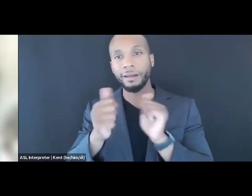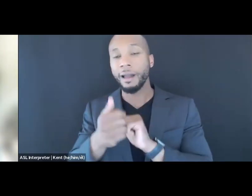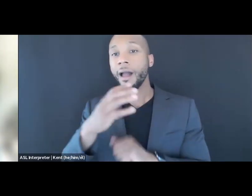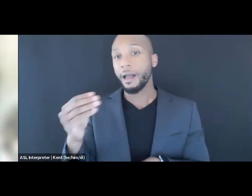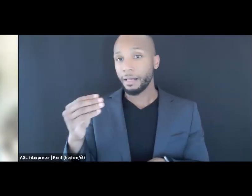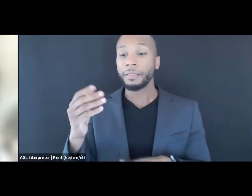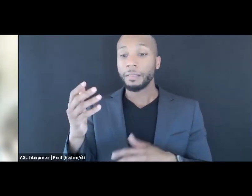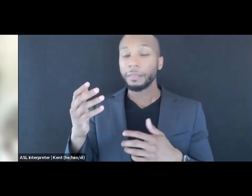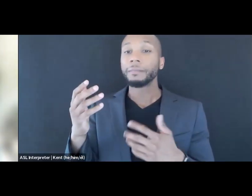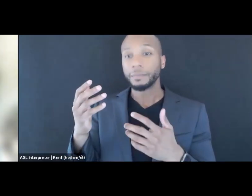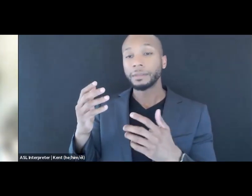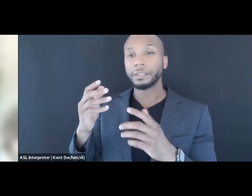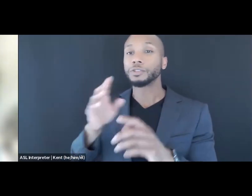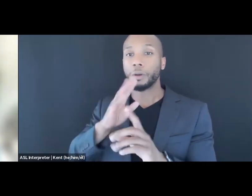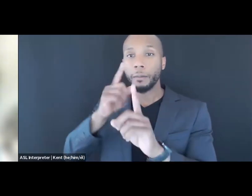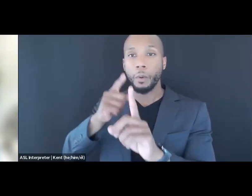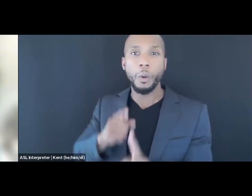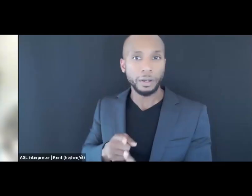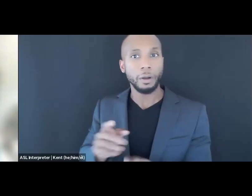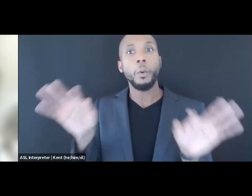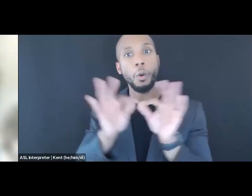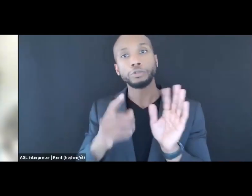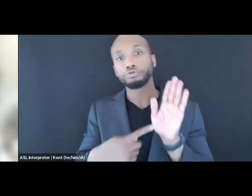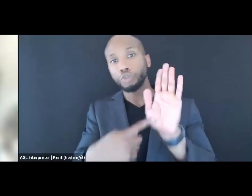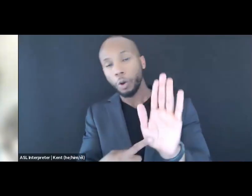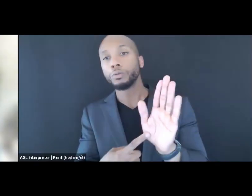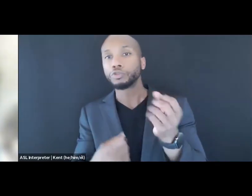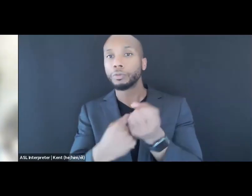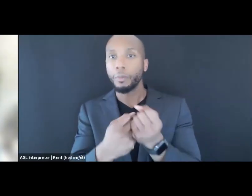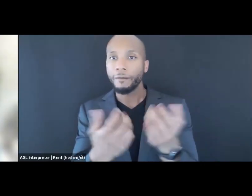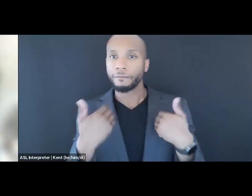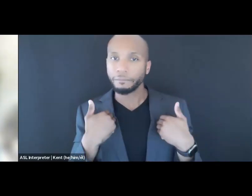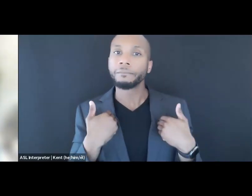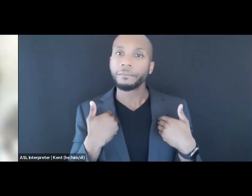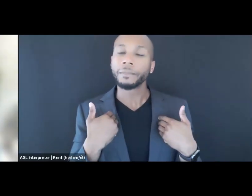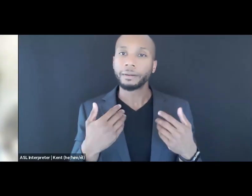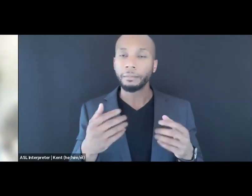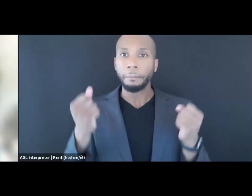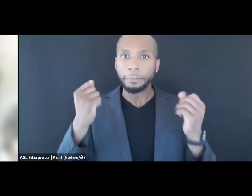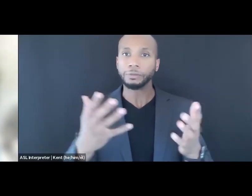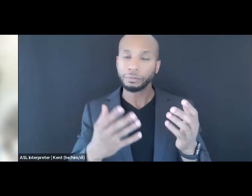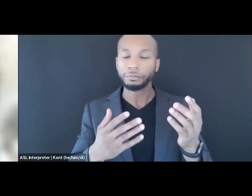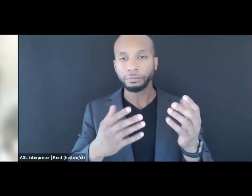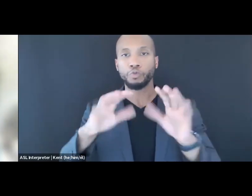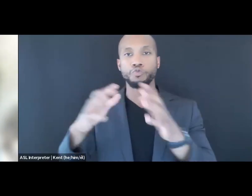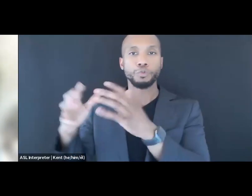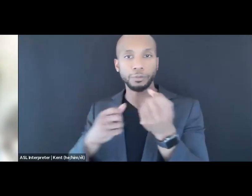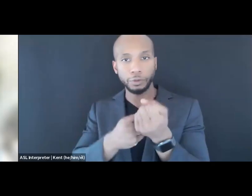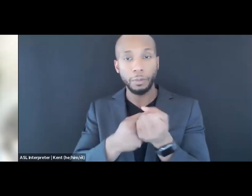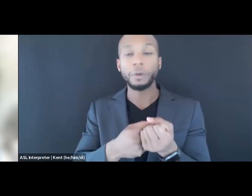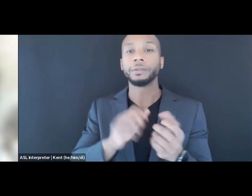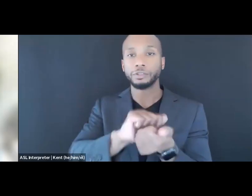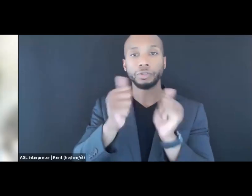the form talking points are important to show that there is support for it in mass and large groups supporting the